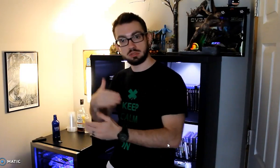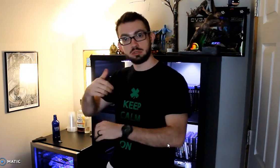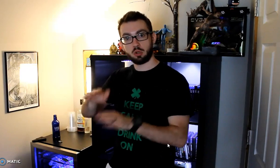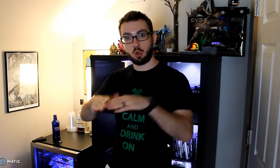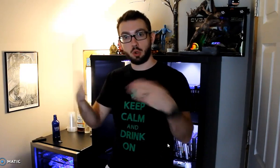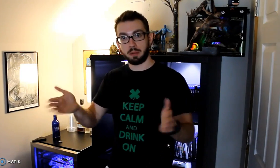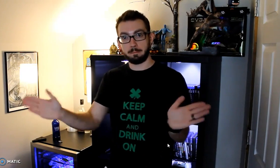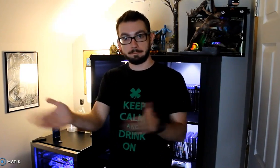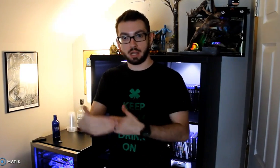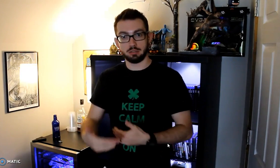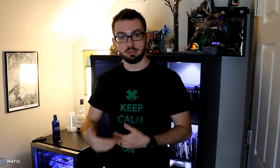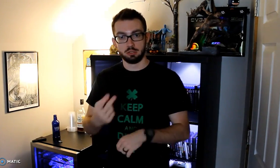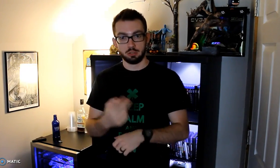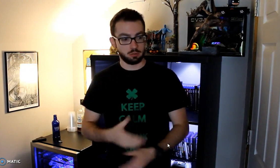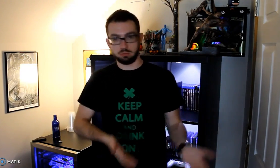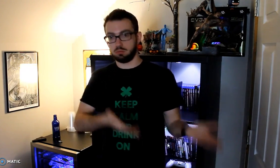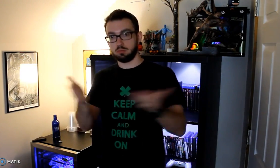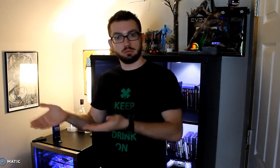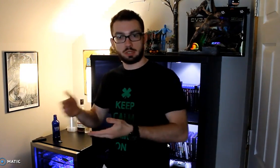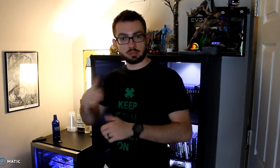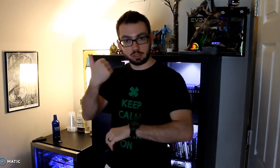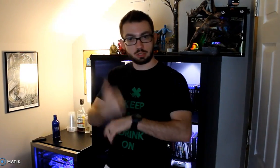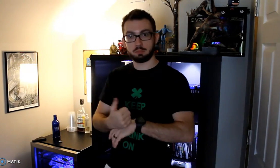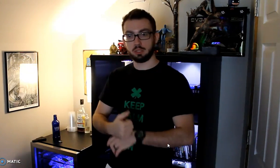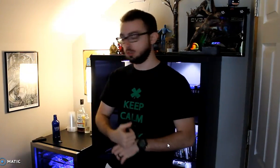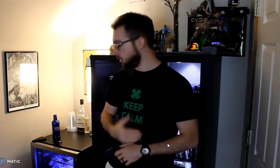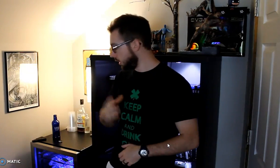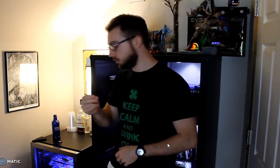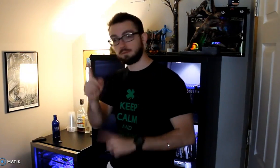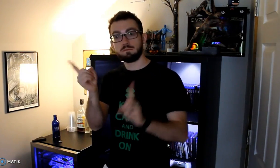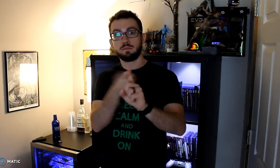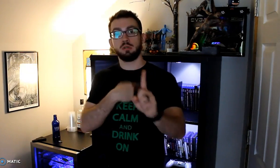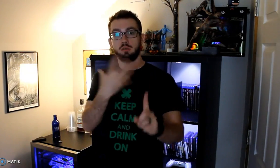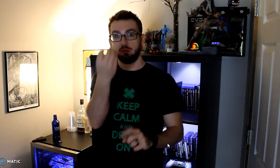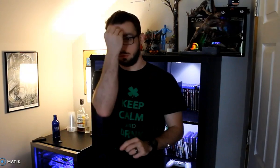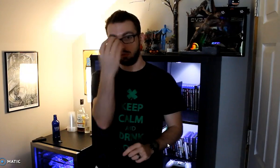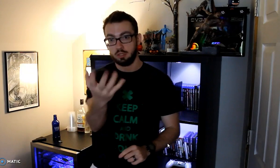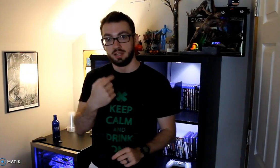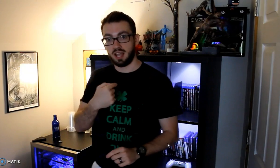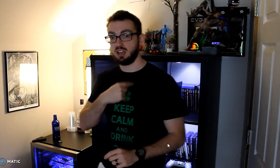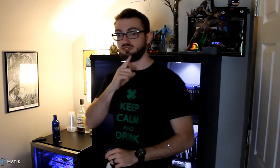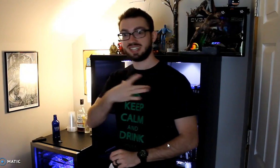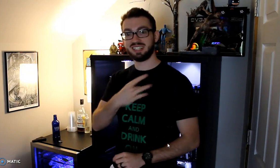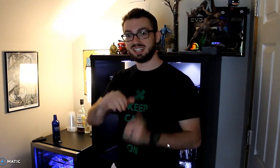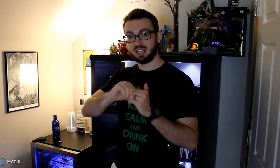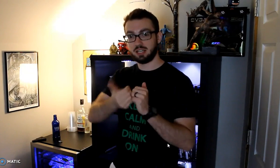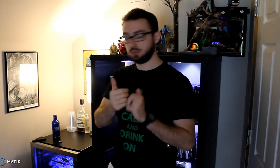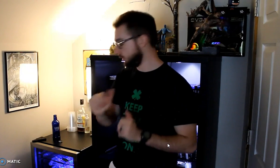cool. So I opened up the box and brought it in and set it up. And the first thing I saw,